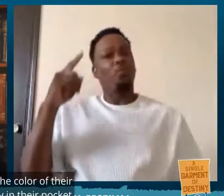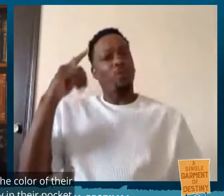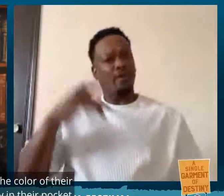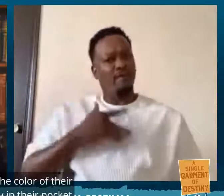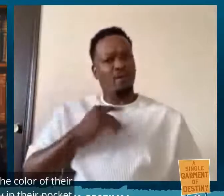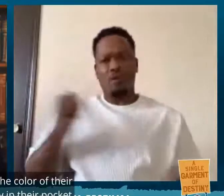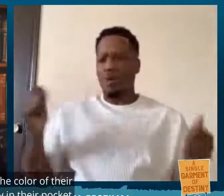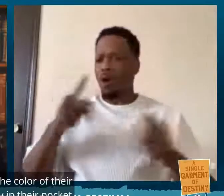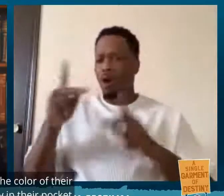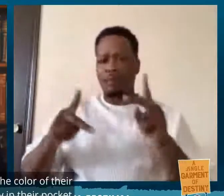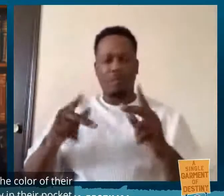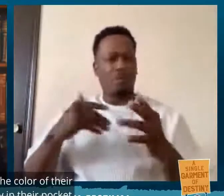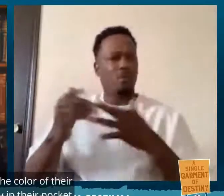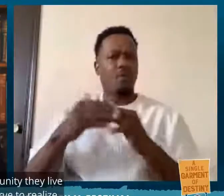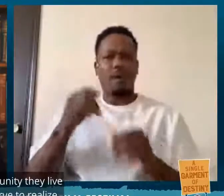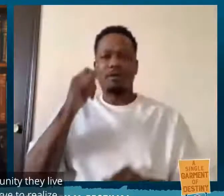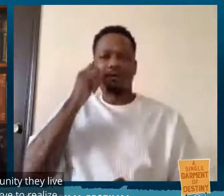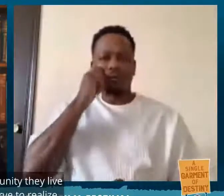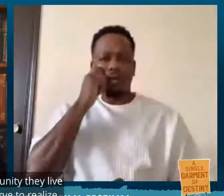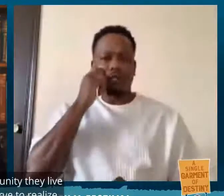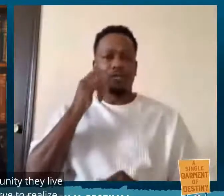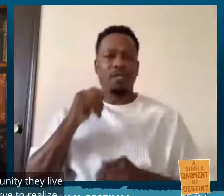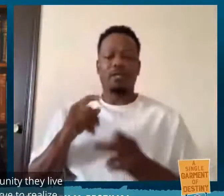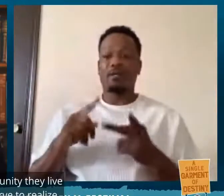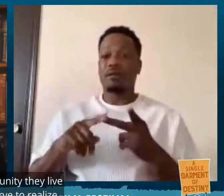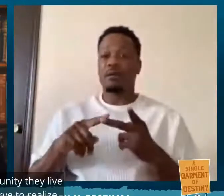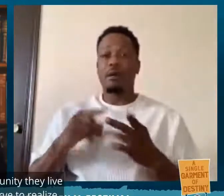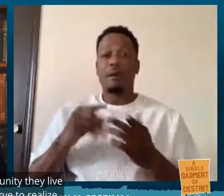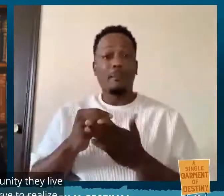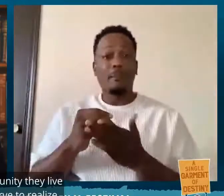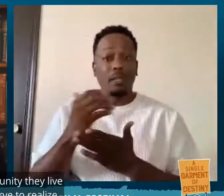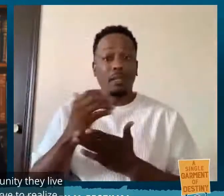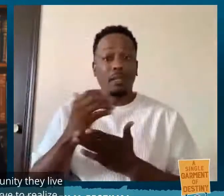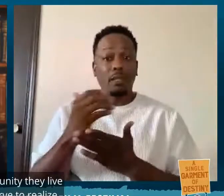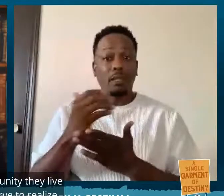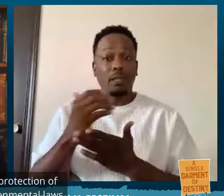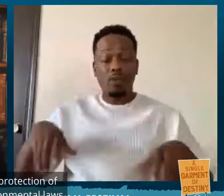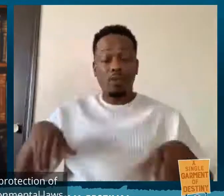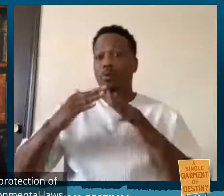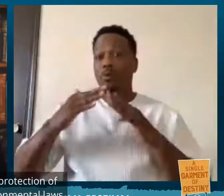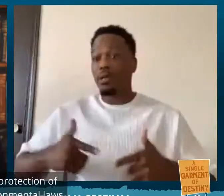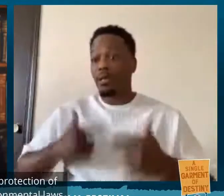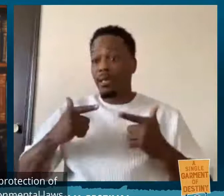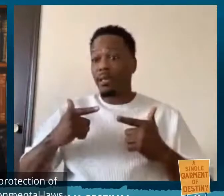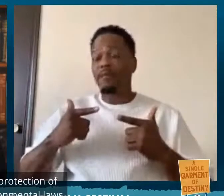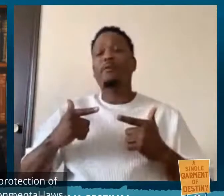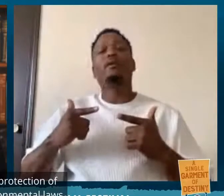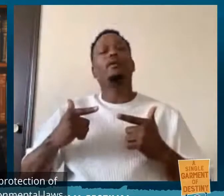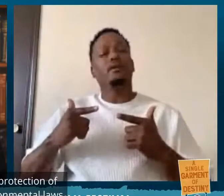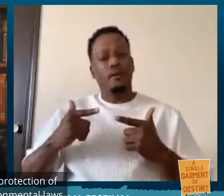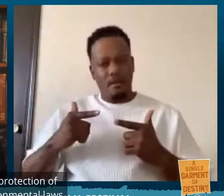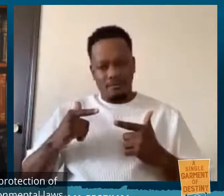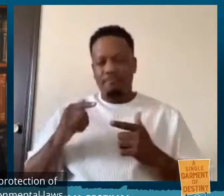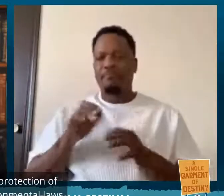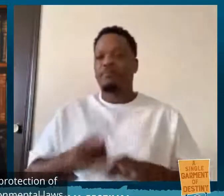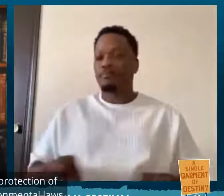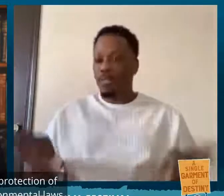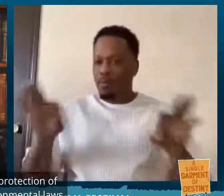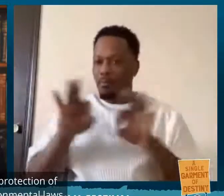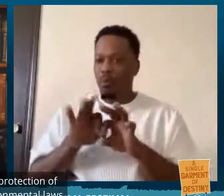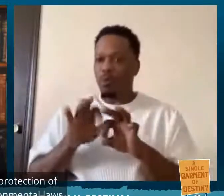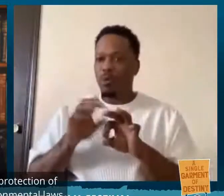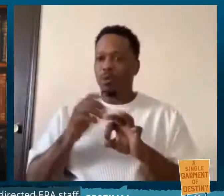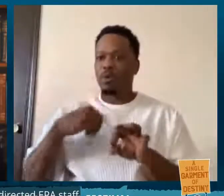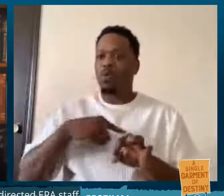of their skin, money in their pocket, or community they live in, deserve to realize the full protection of our environmental